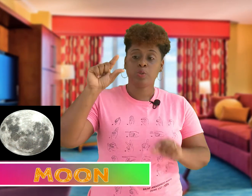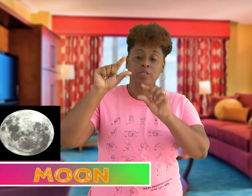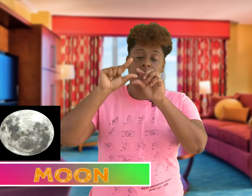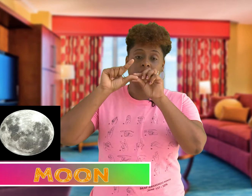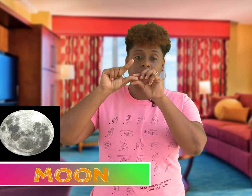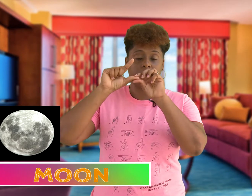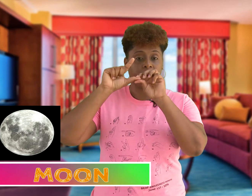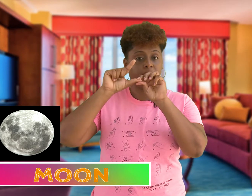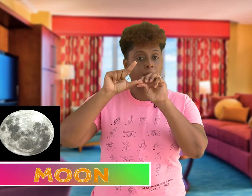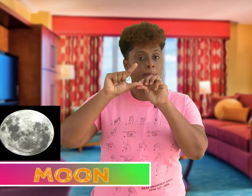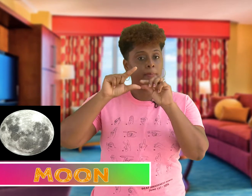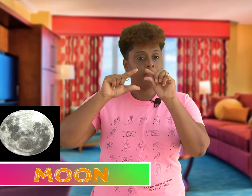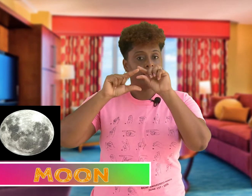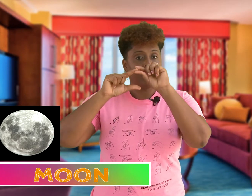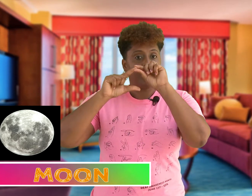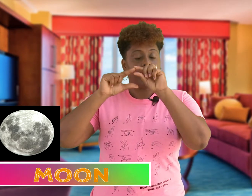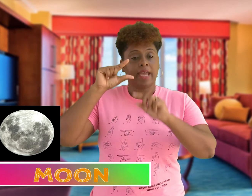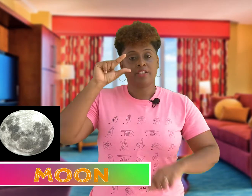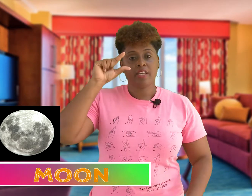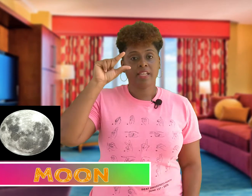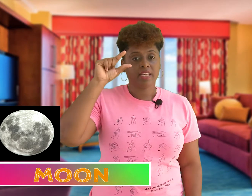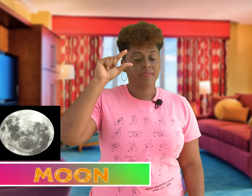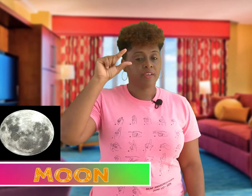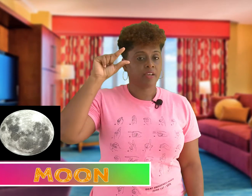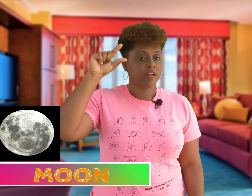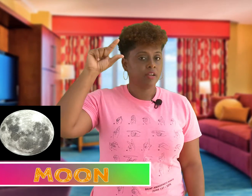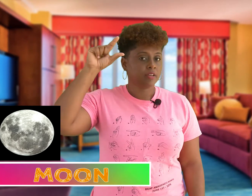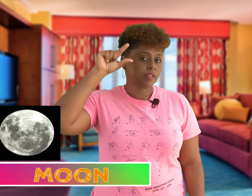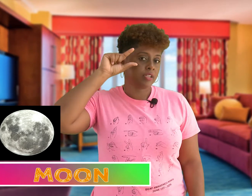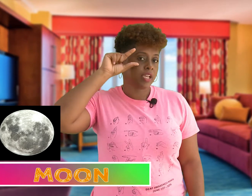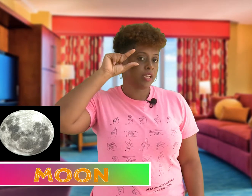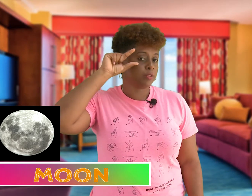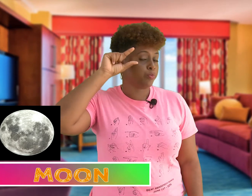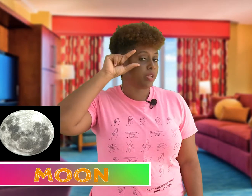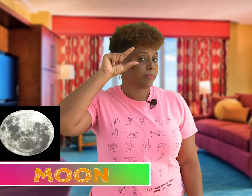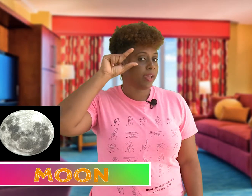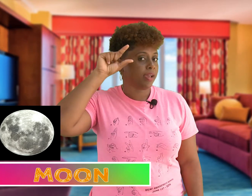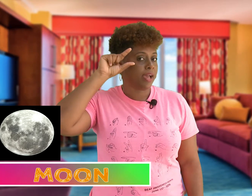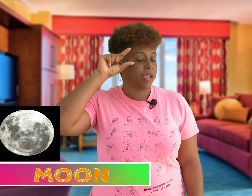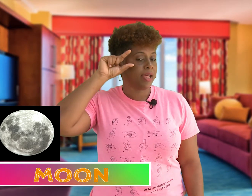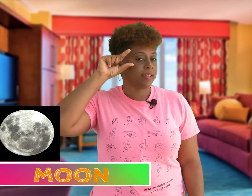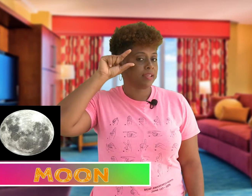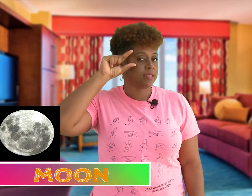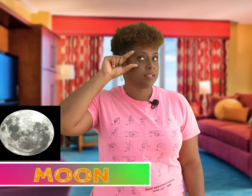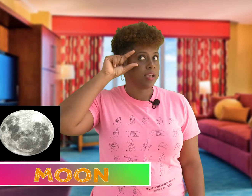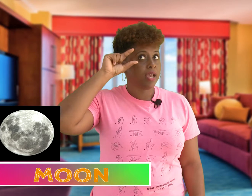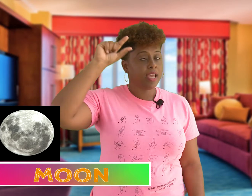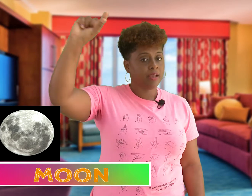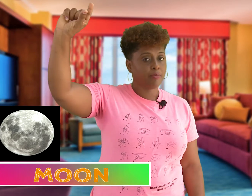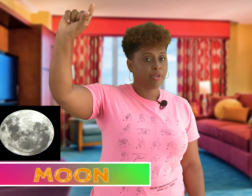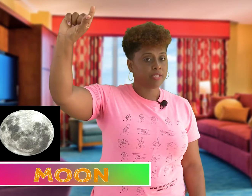use your thumb and your index finger, kind of bring it by your eye like this, and you bring it